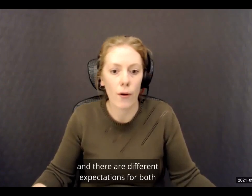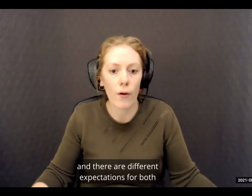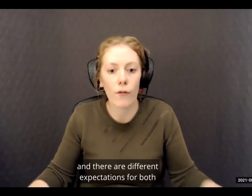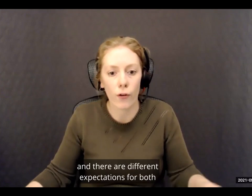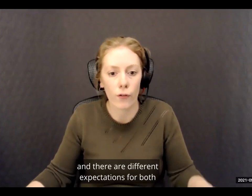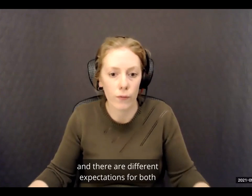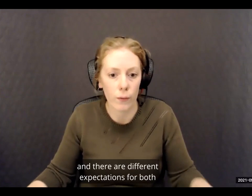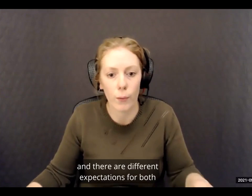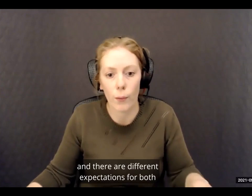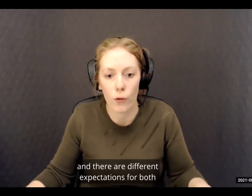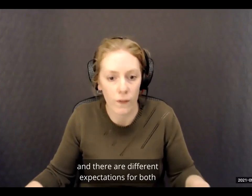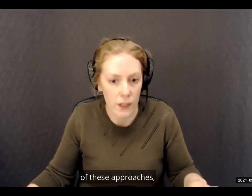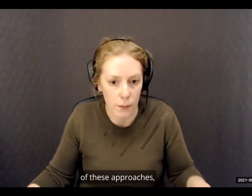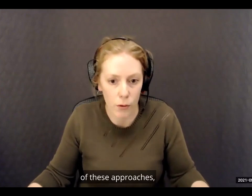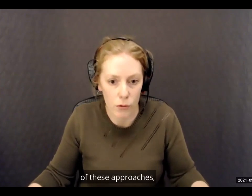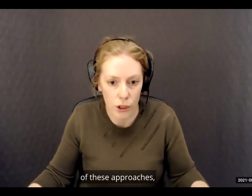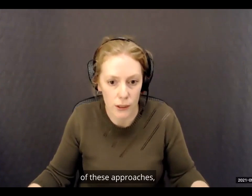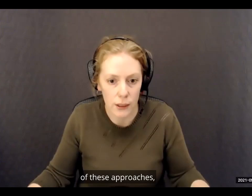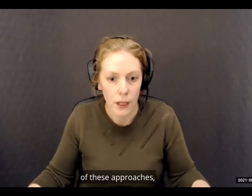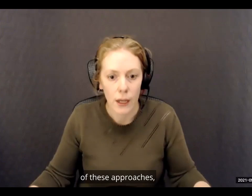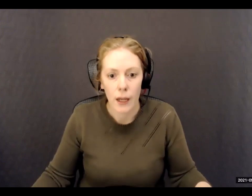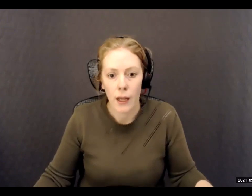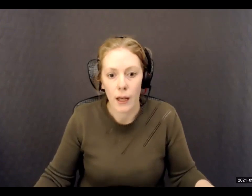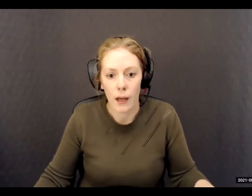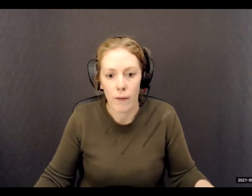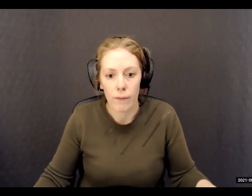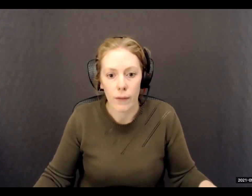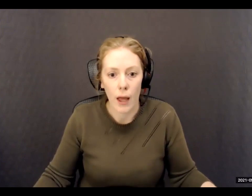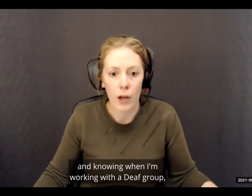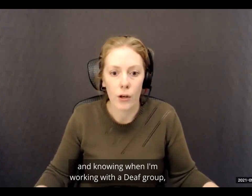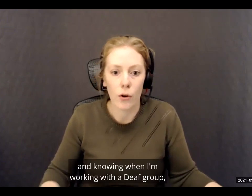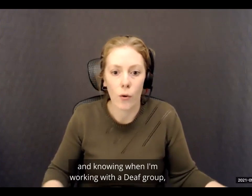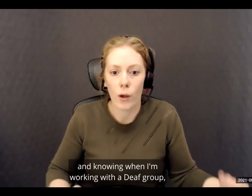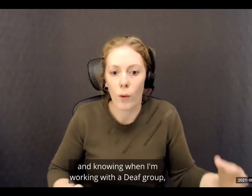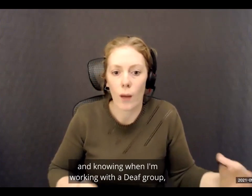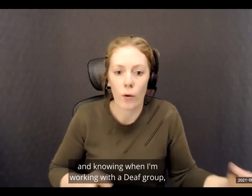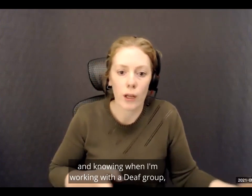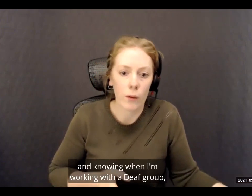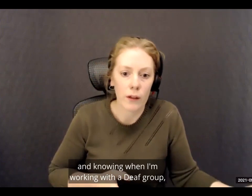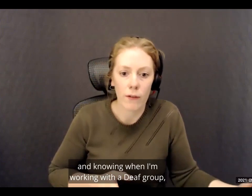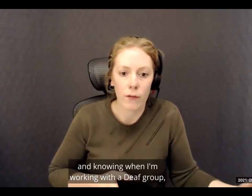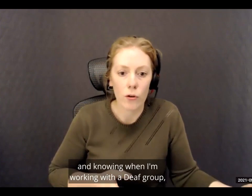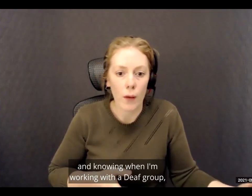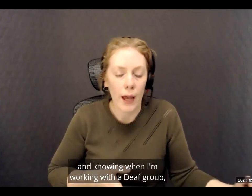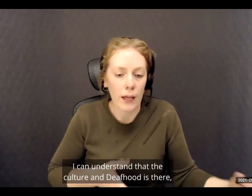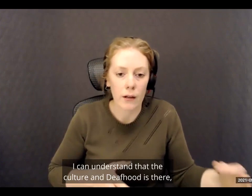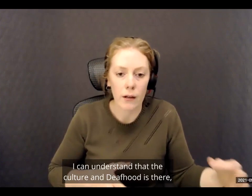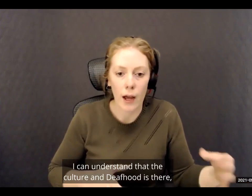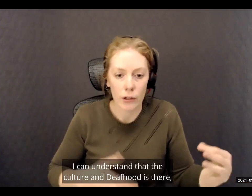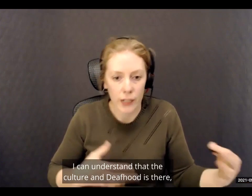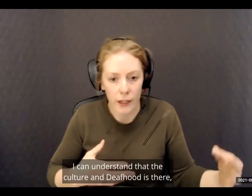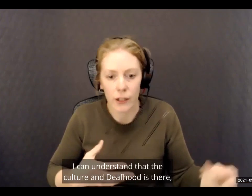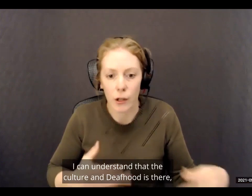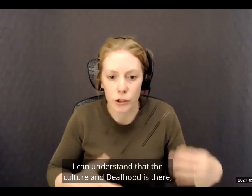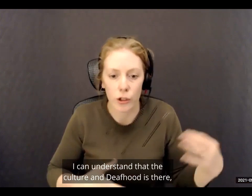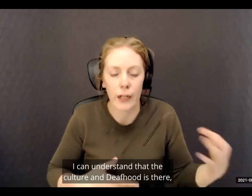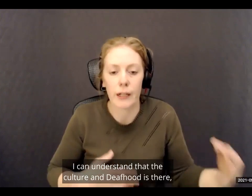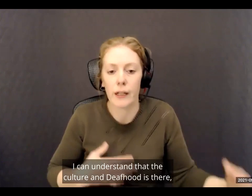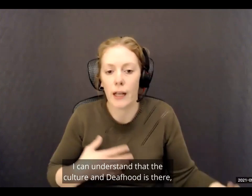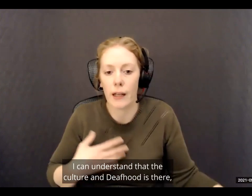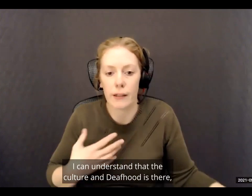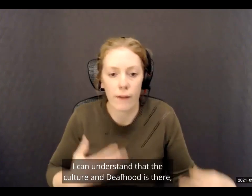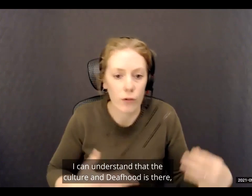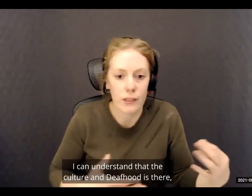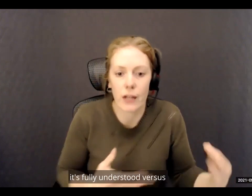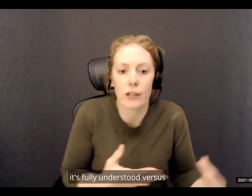expectations for both of these approaches. And knowing when I'm working with a deaf group, I can understand that the culture